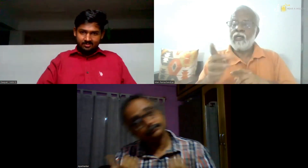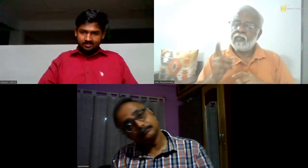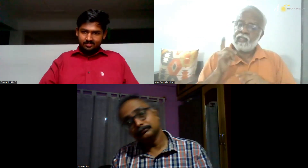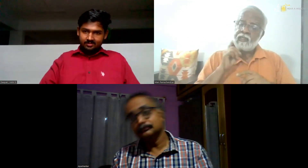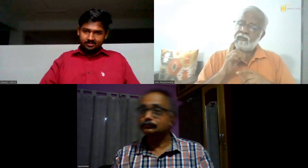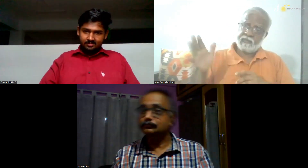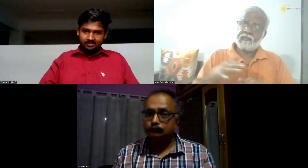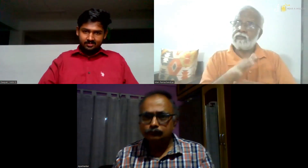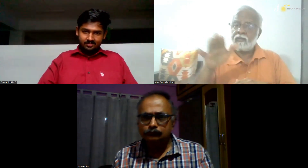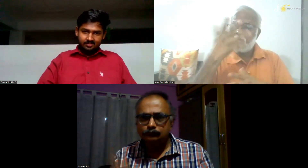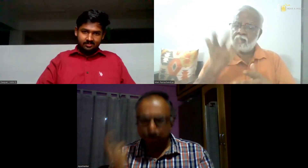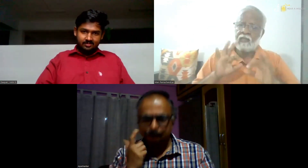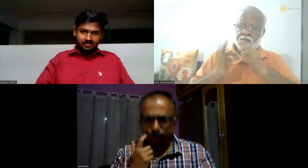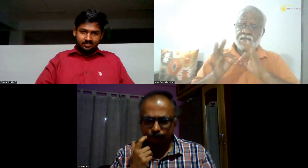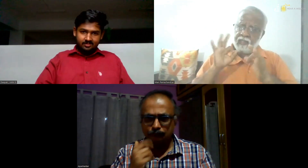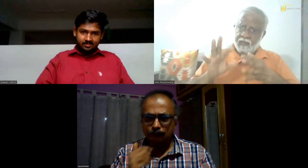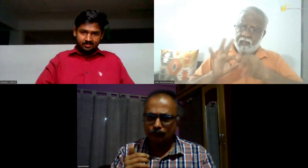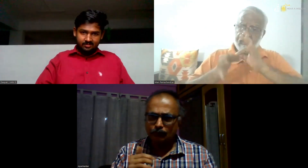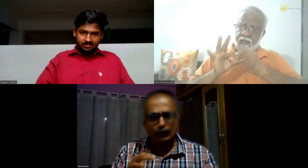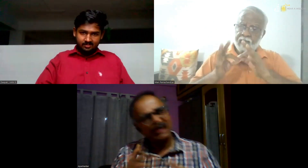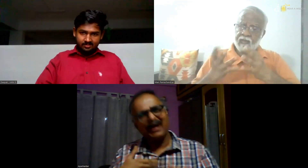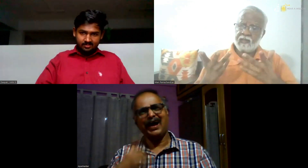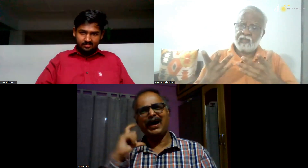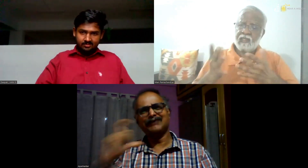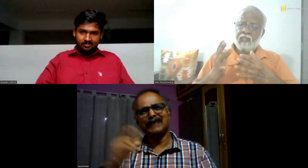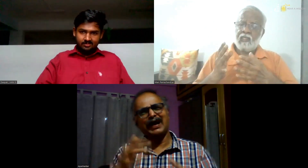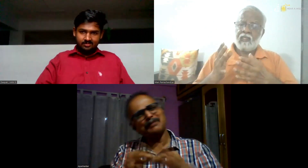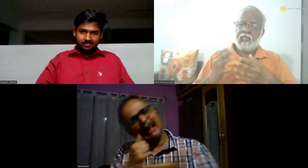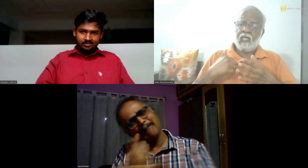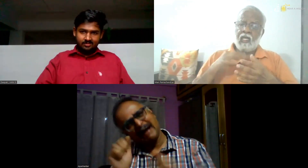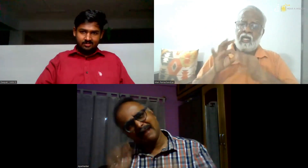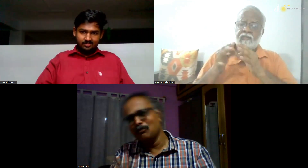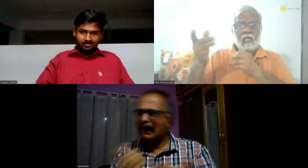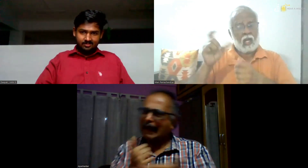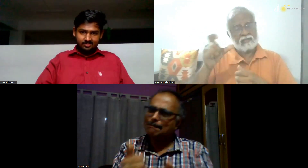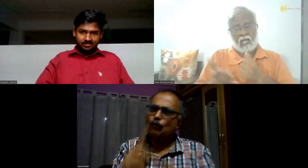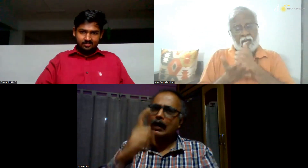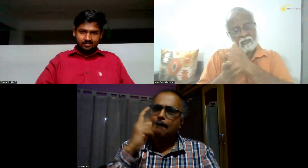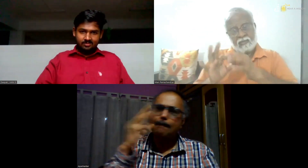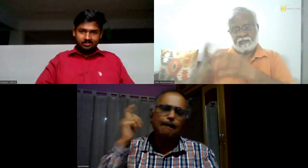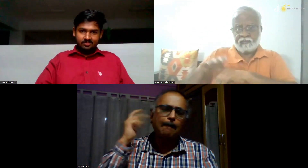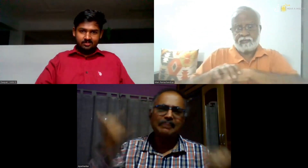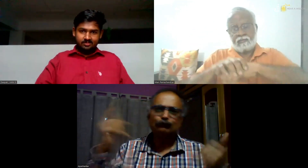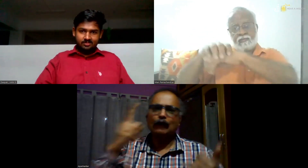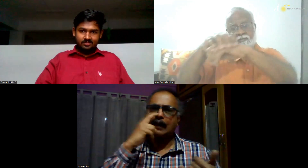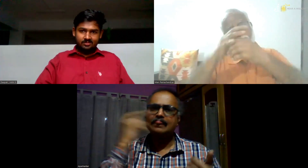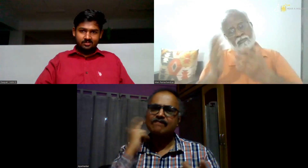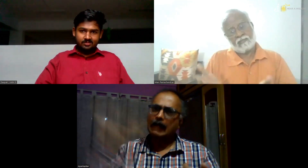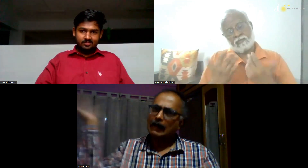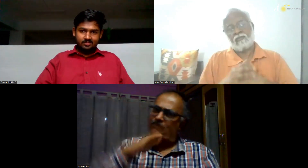I can. Can we have other deaf people as well? So do you have the interpreter also? Yes, we